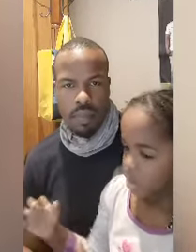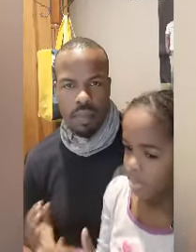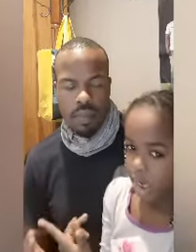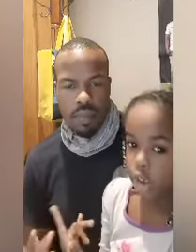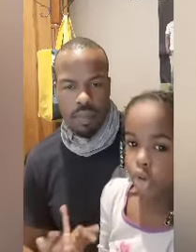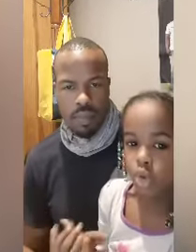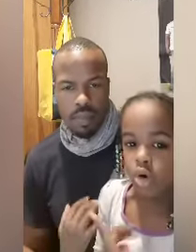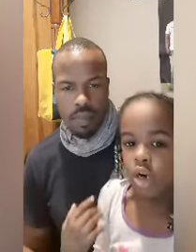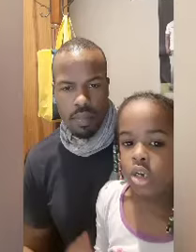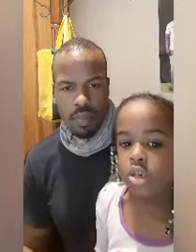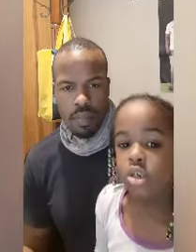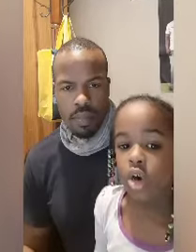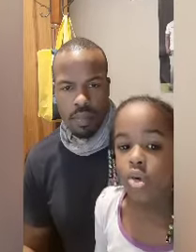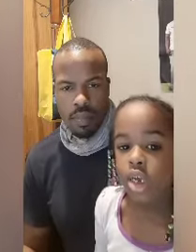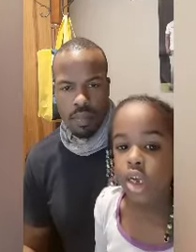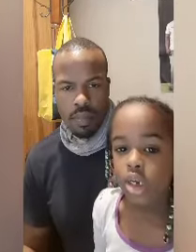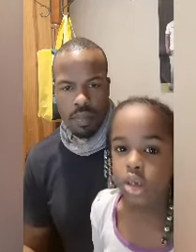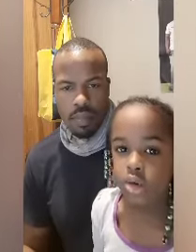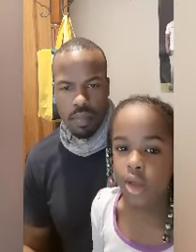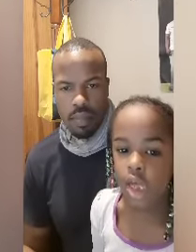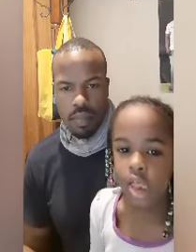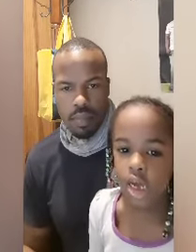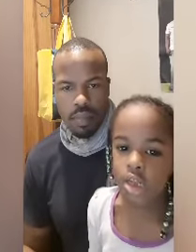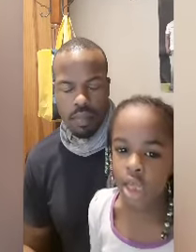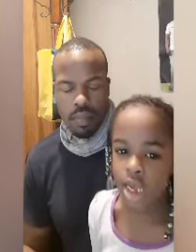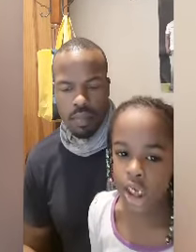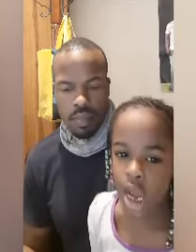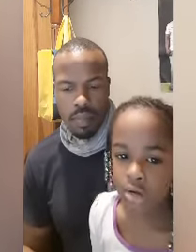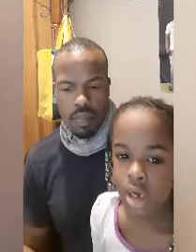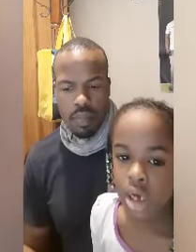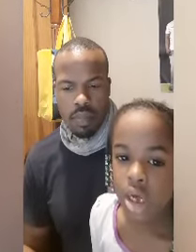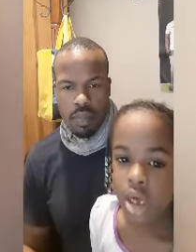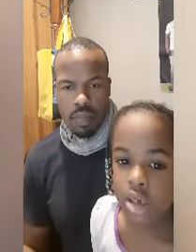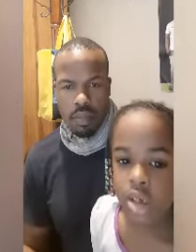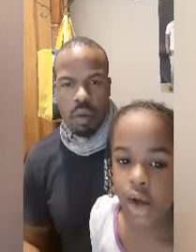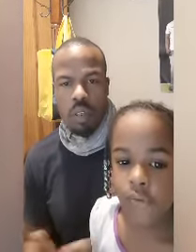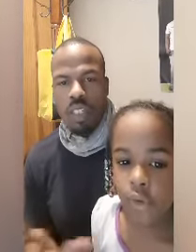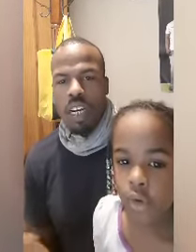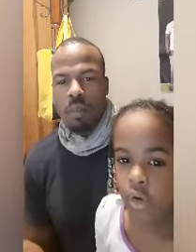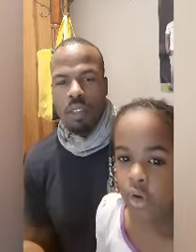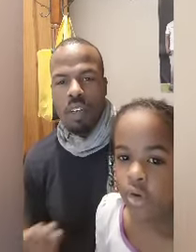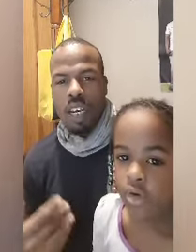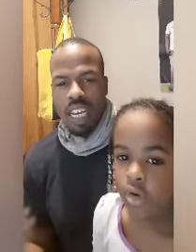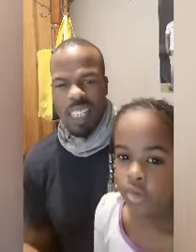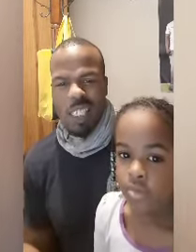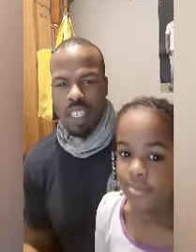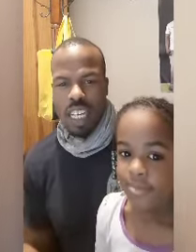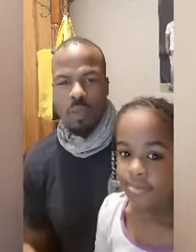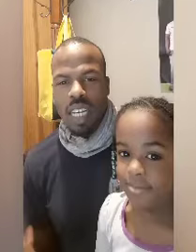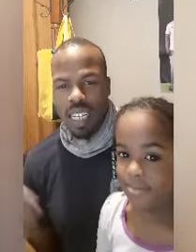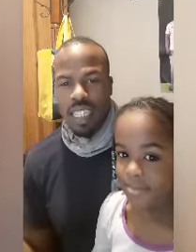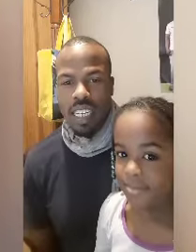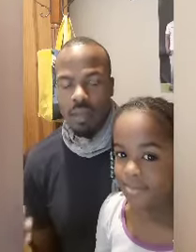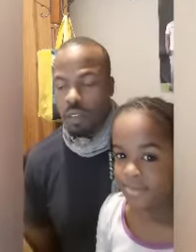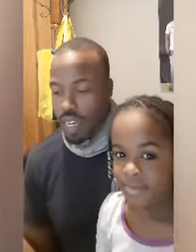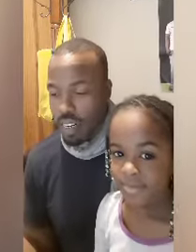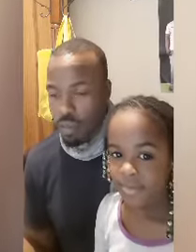put it by a door so he can turn you like way down and stuff. But we're talking about dog exercise. We've got to think of creative